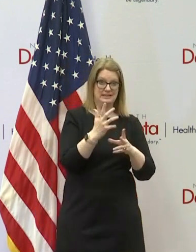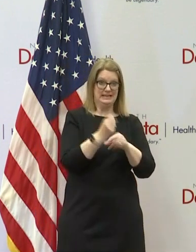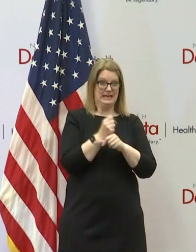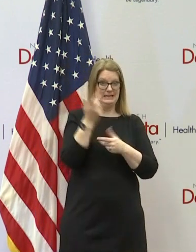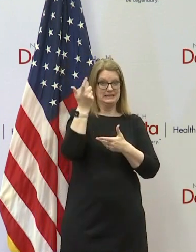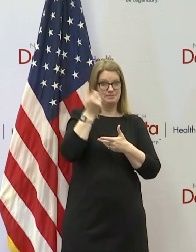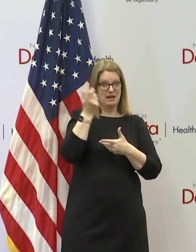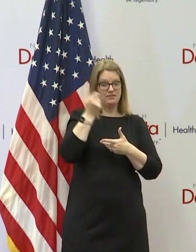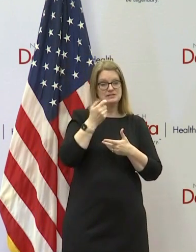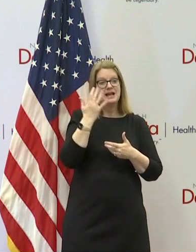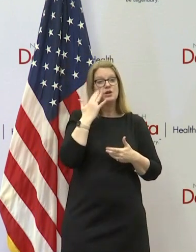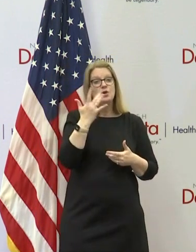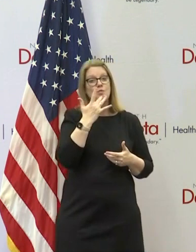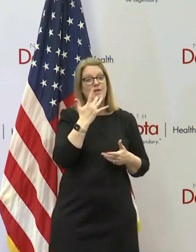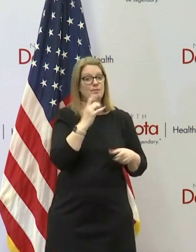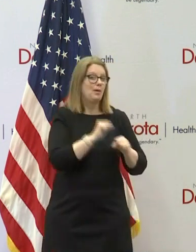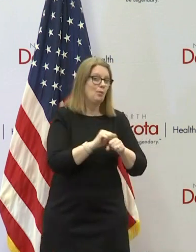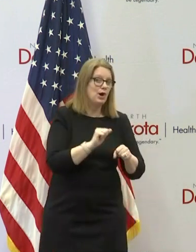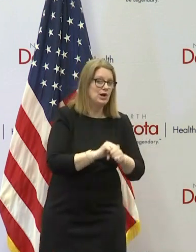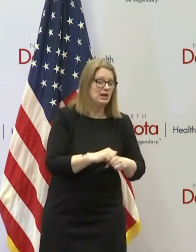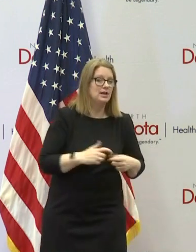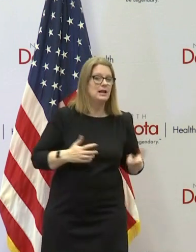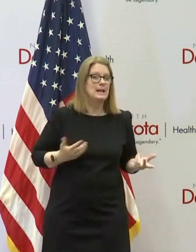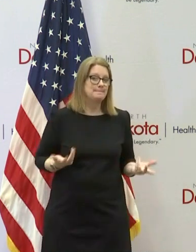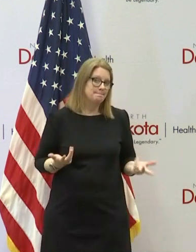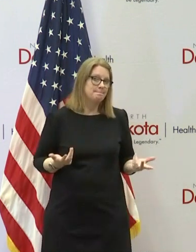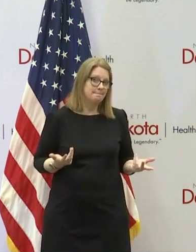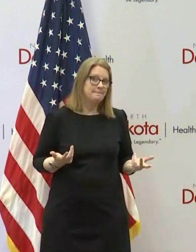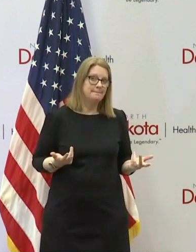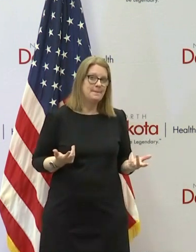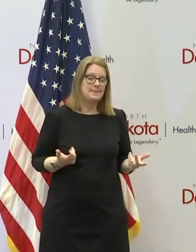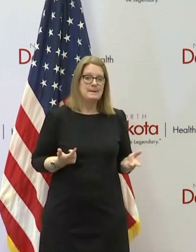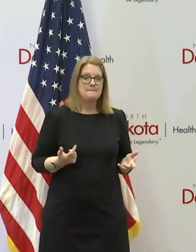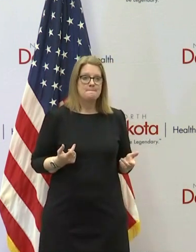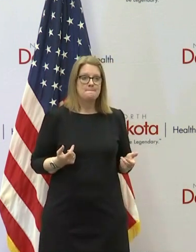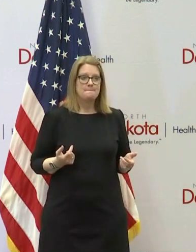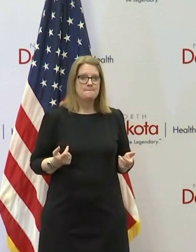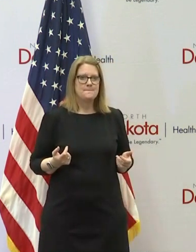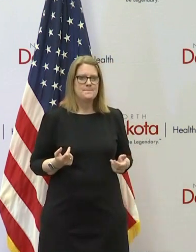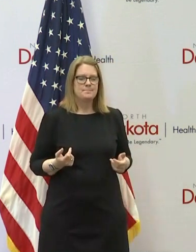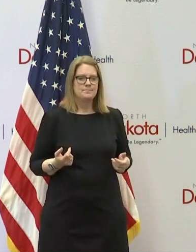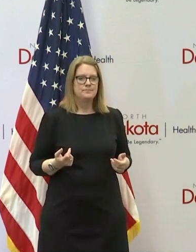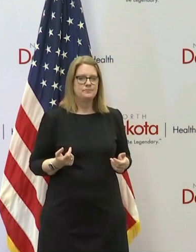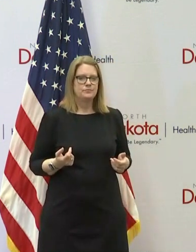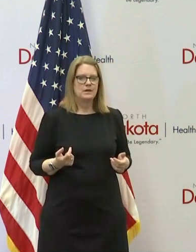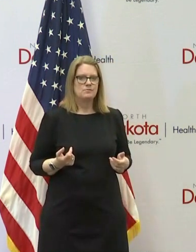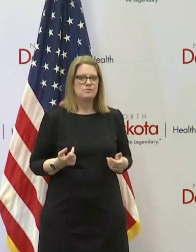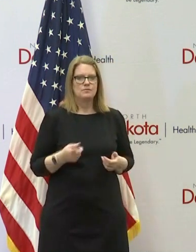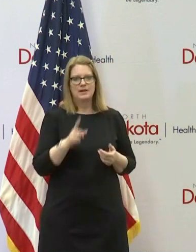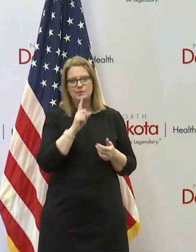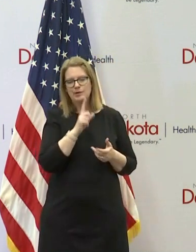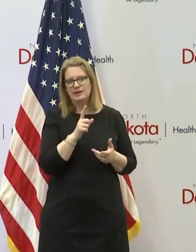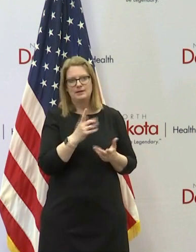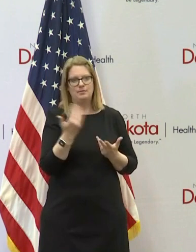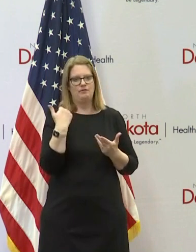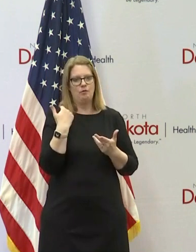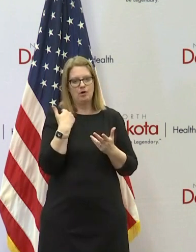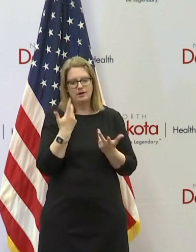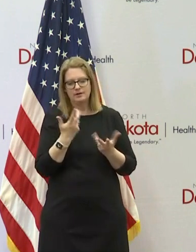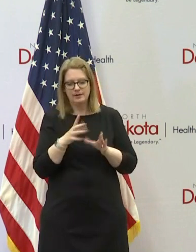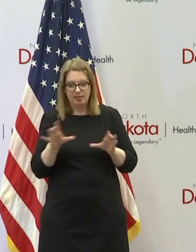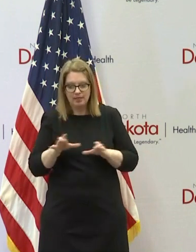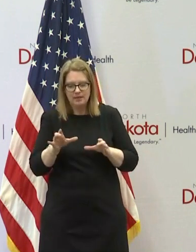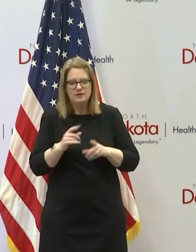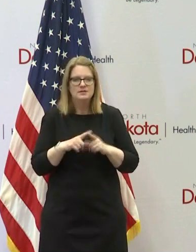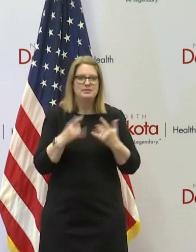benefits, you'd rather be working and you'd rather be doing what you we're loved to be doing before, but we're pleased